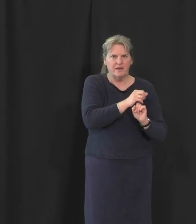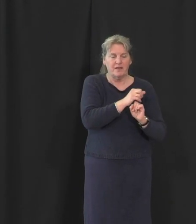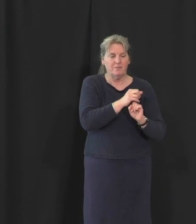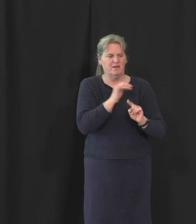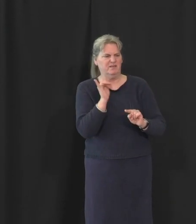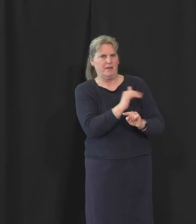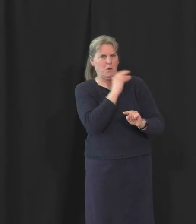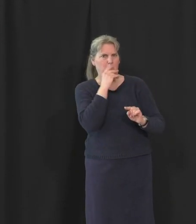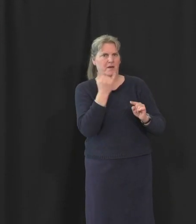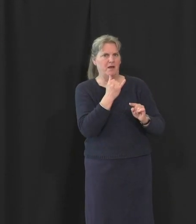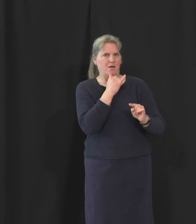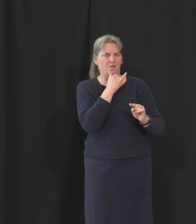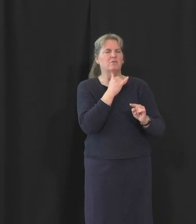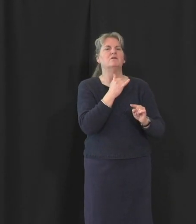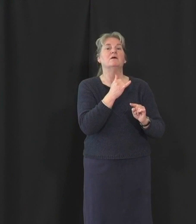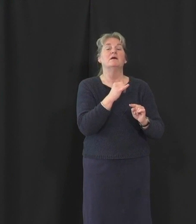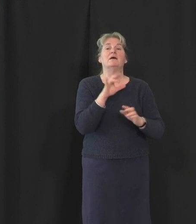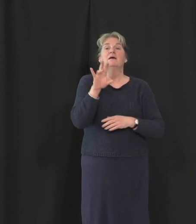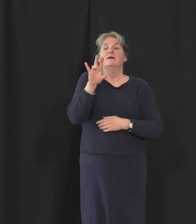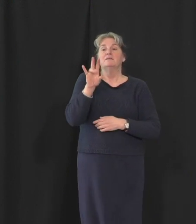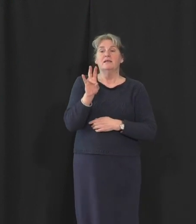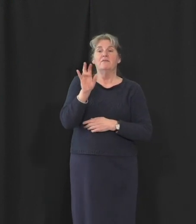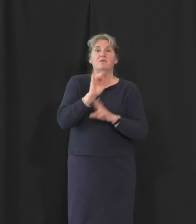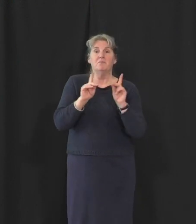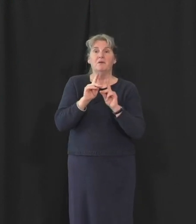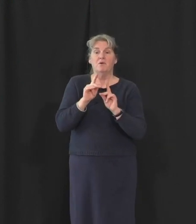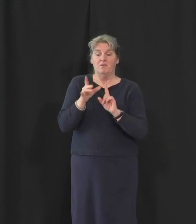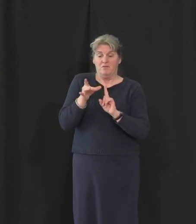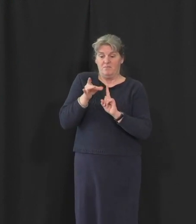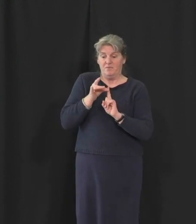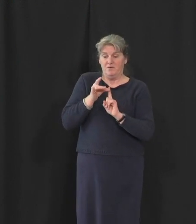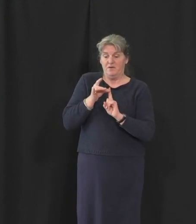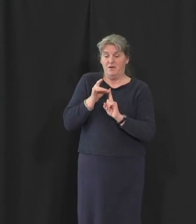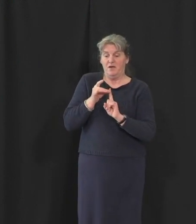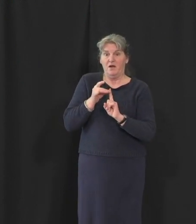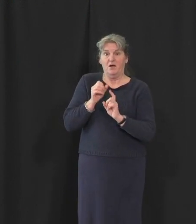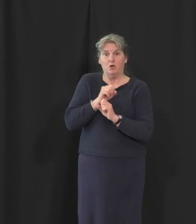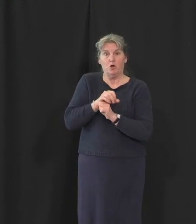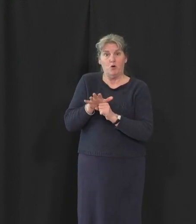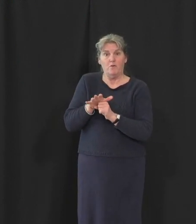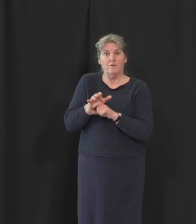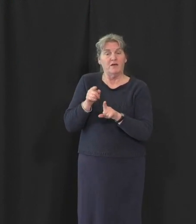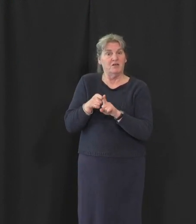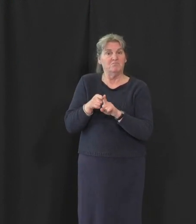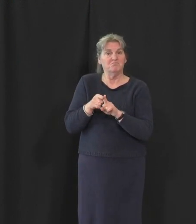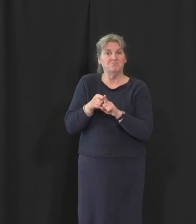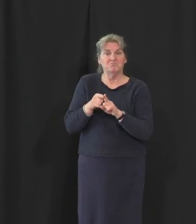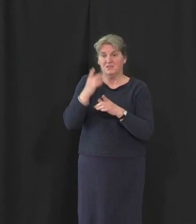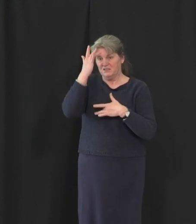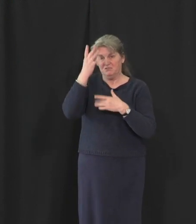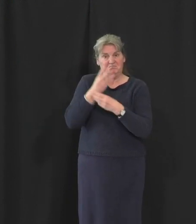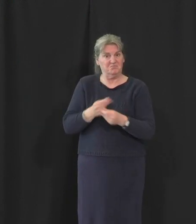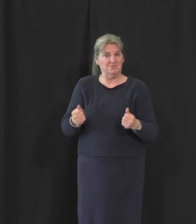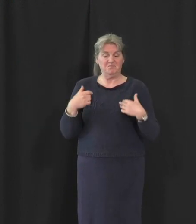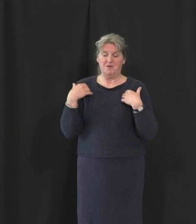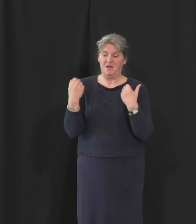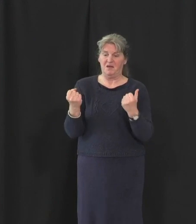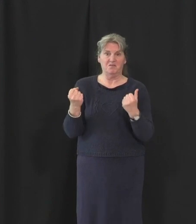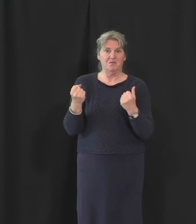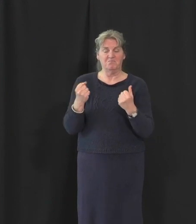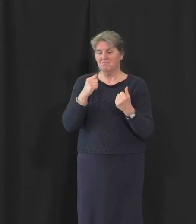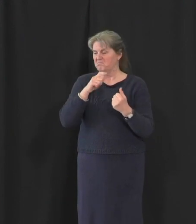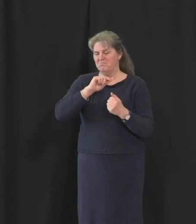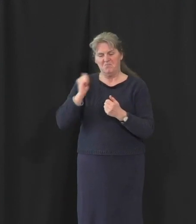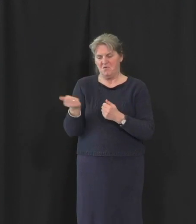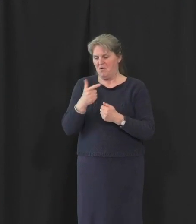the 9 people, therefore, who have contracted COVID-19 in Yukon have recovered. No one has had to go to a